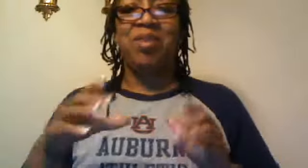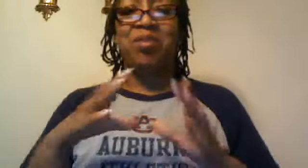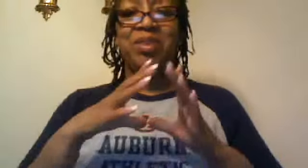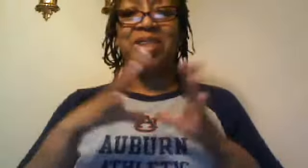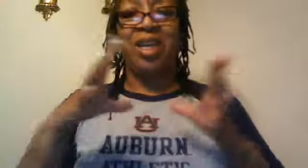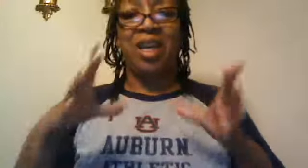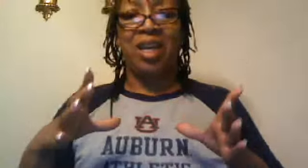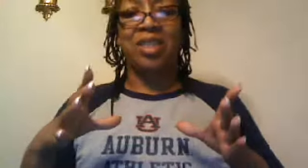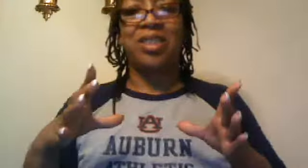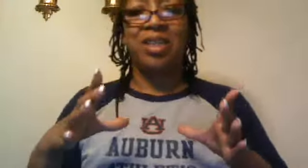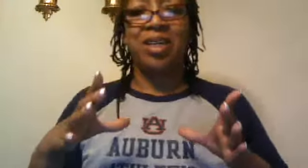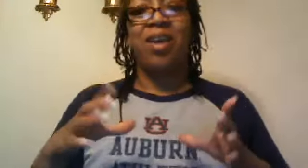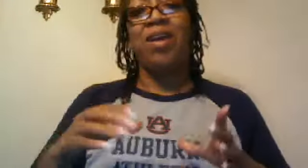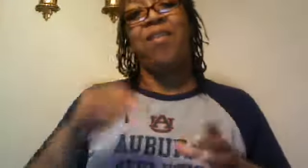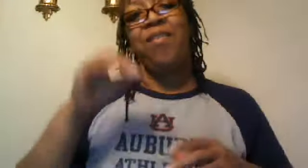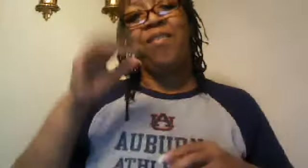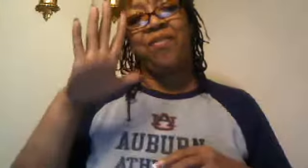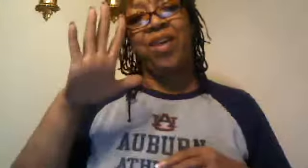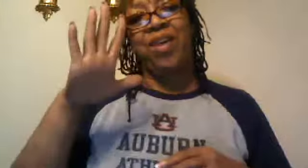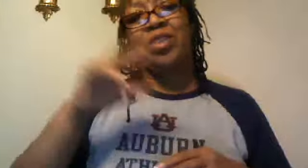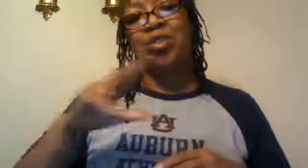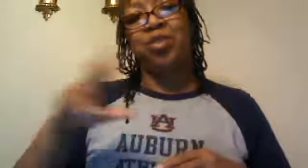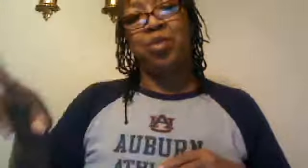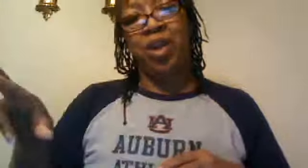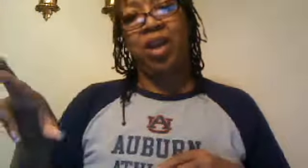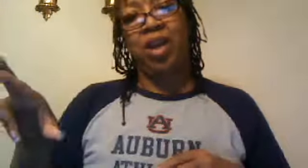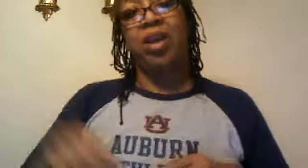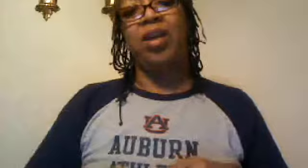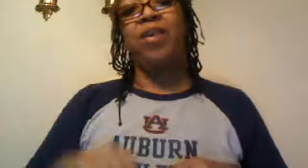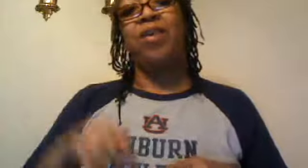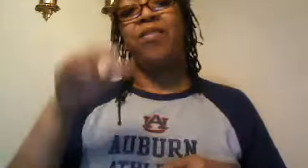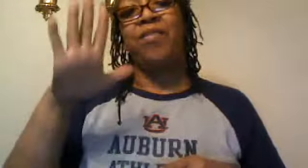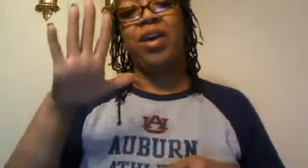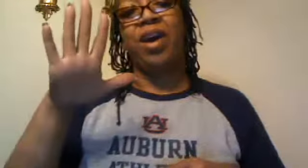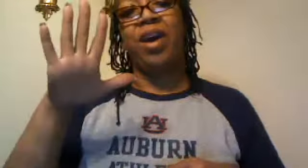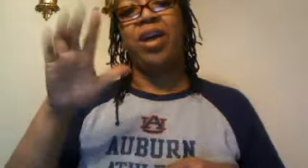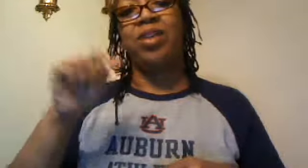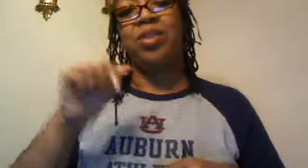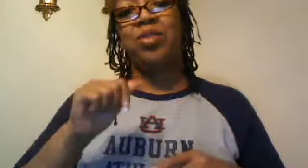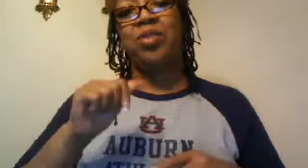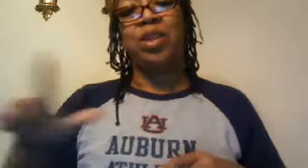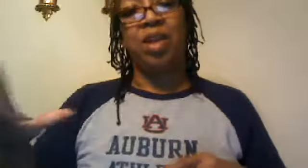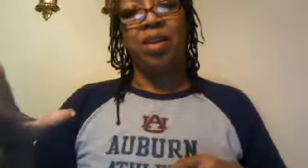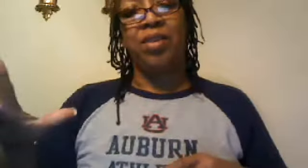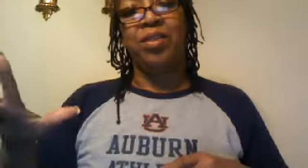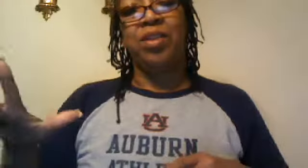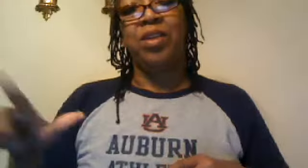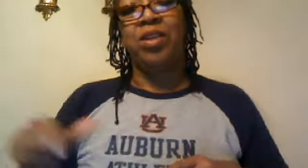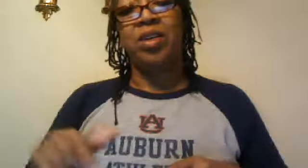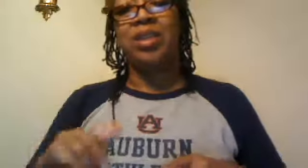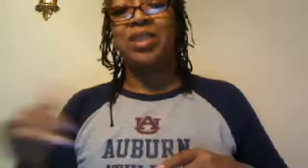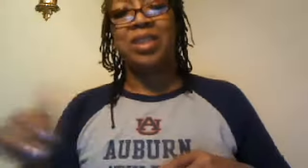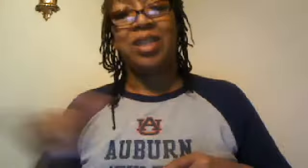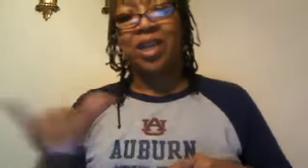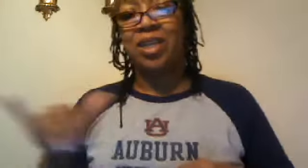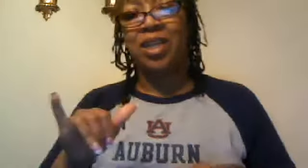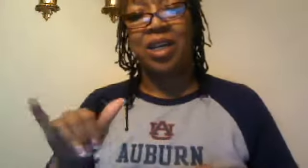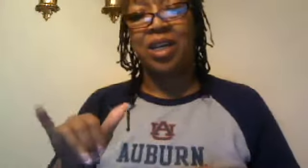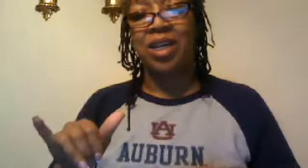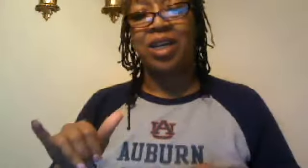going 5 to the right, and then you're going 5 back to the left. Similarly, if you started, let me